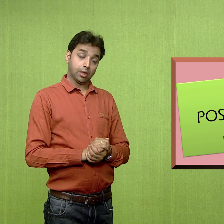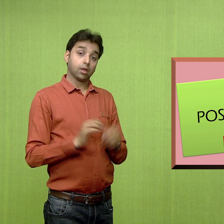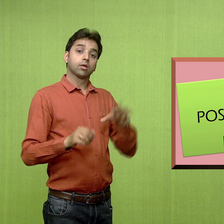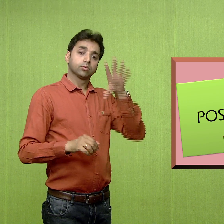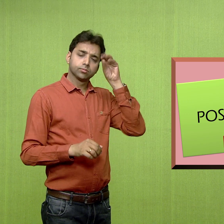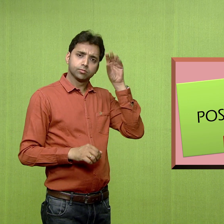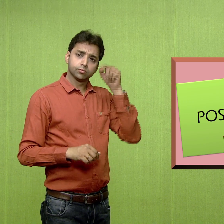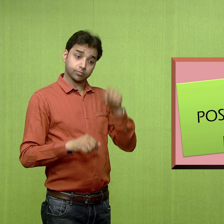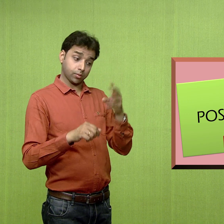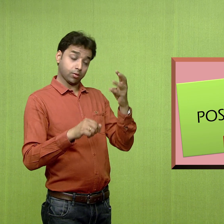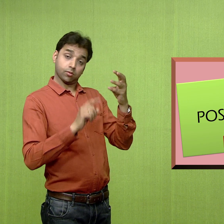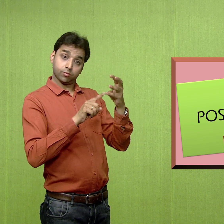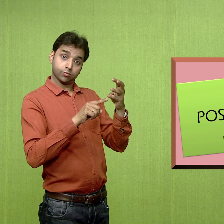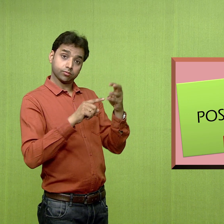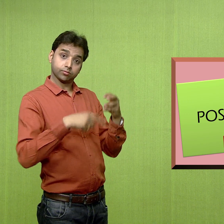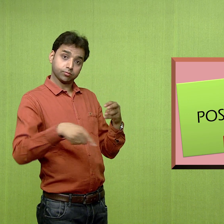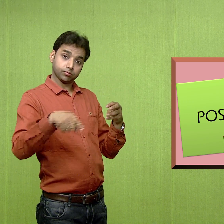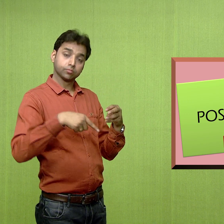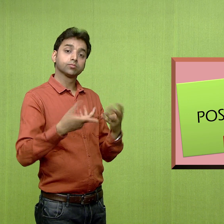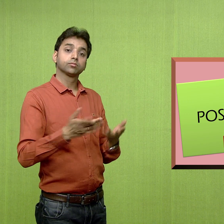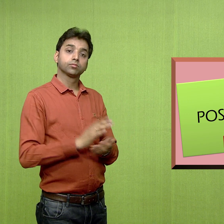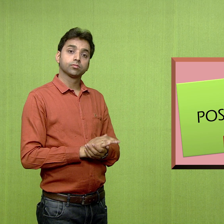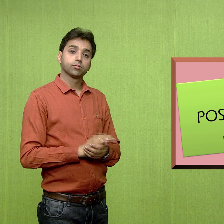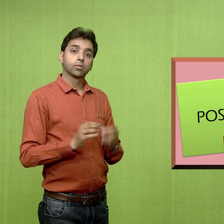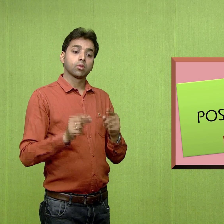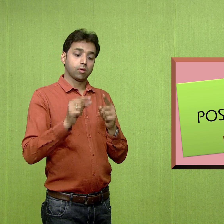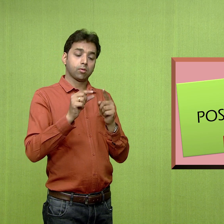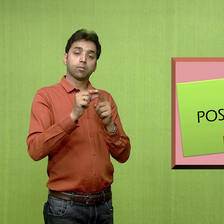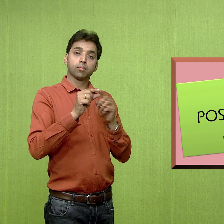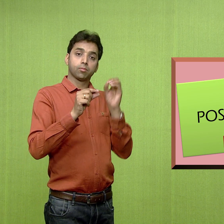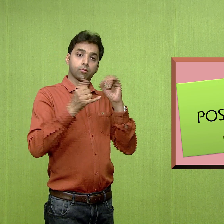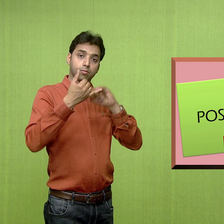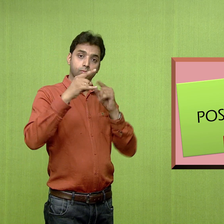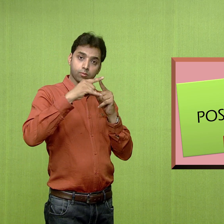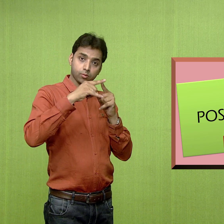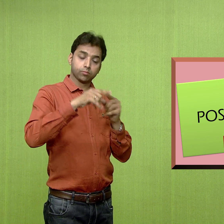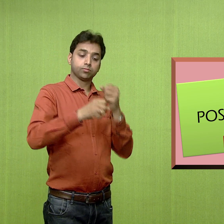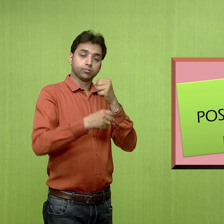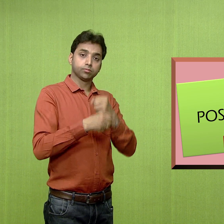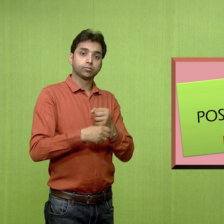Learners, the fourth period was the Postgupta period.